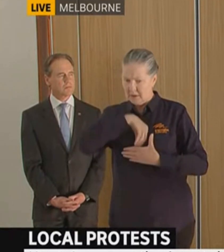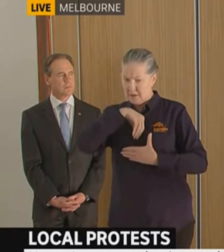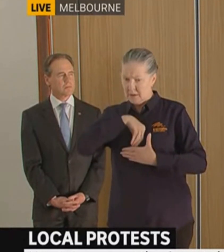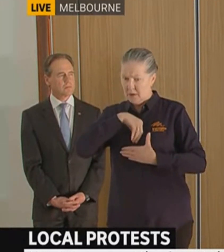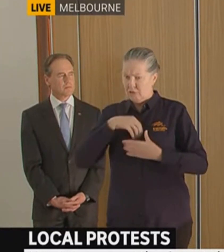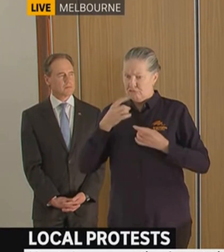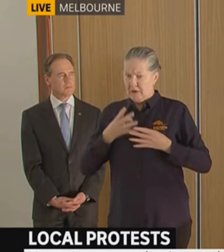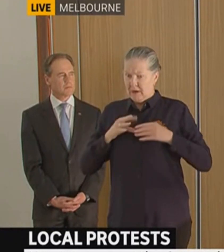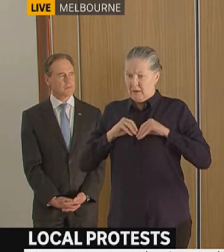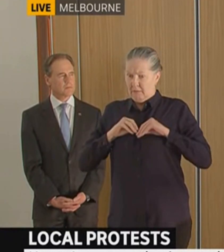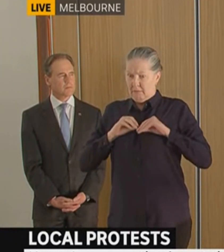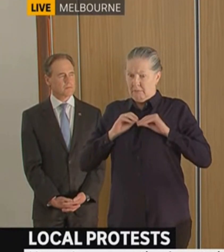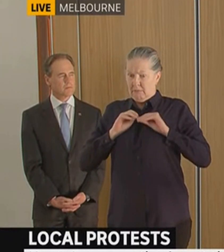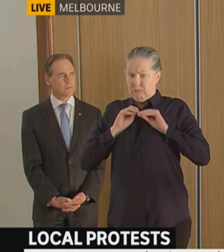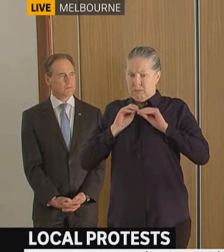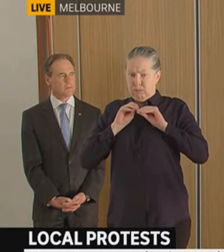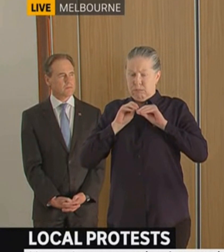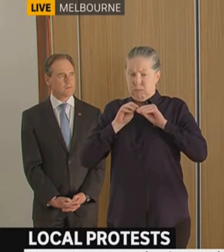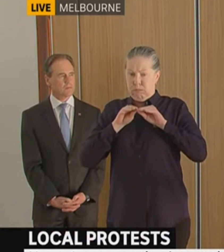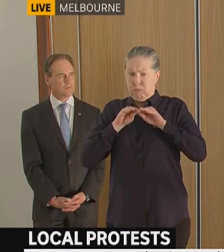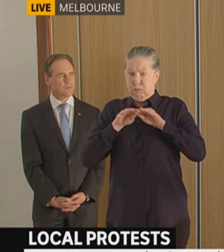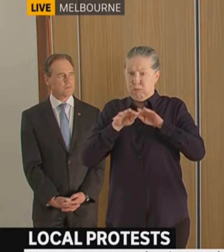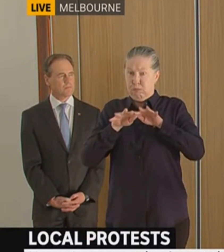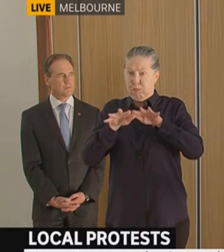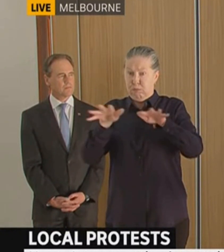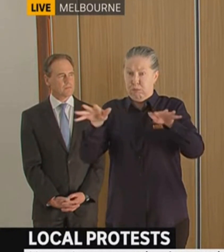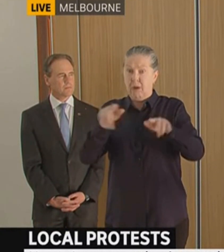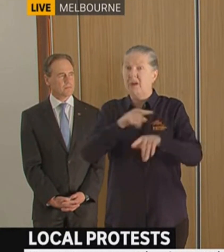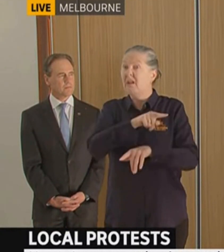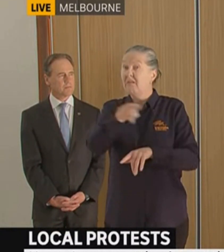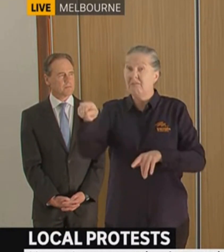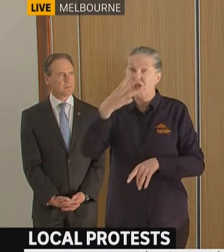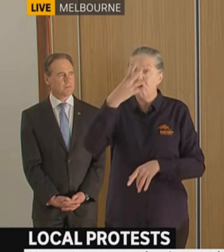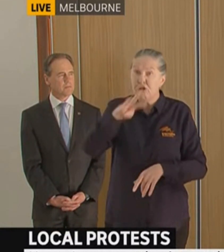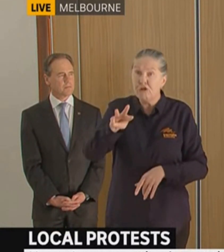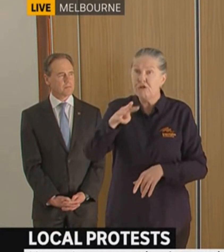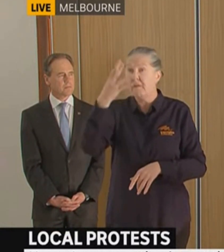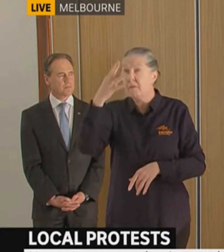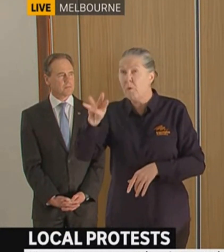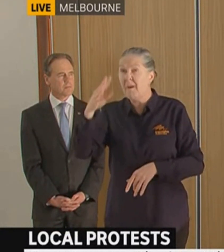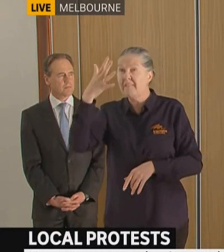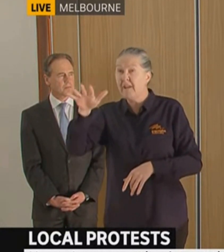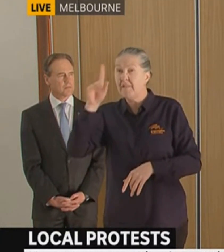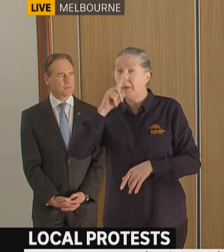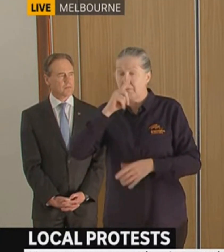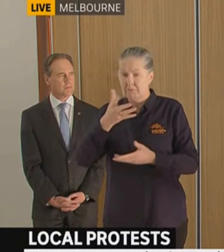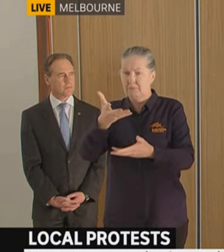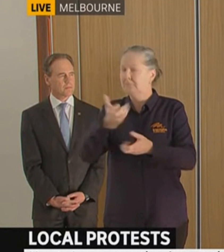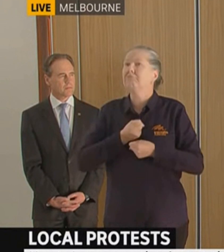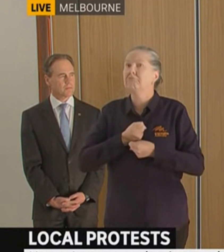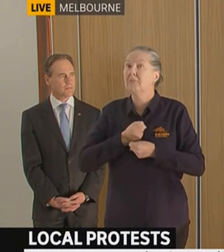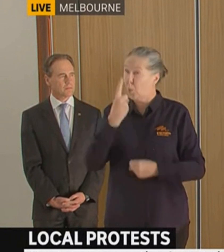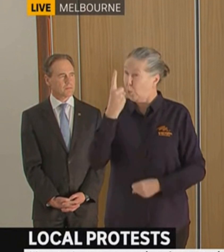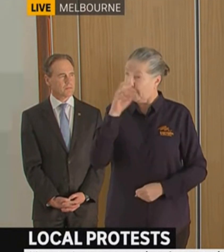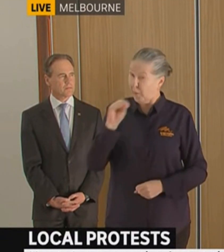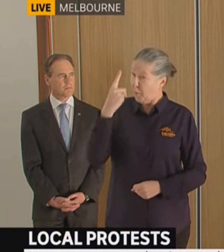load person can infect 30, 40, 50 other people. We've seen that in Australia. One person